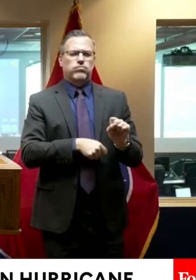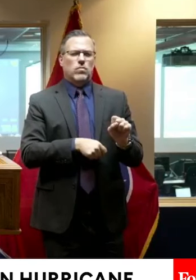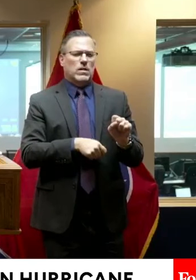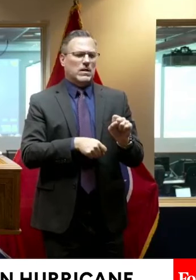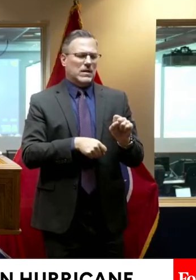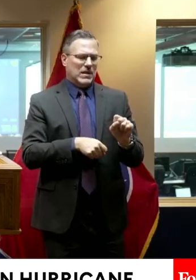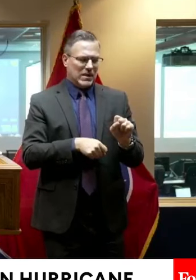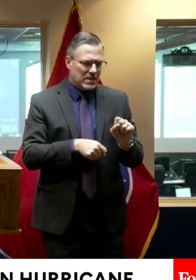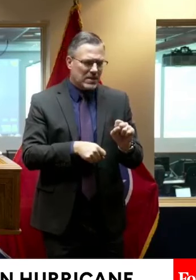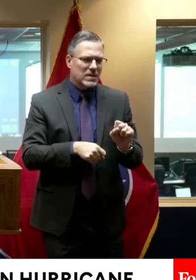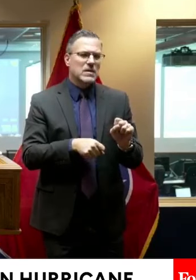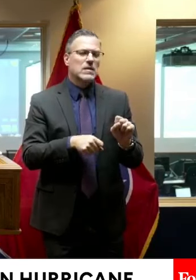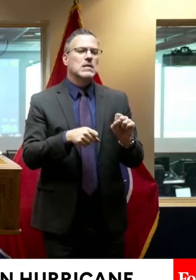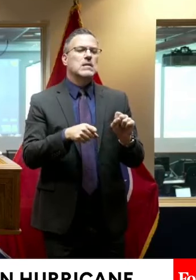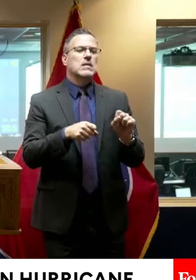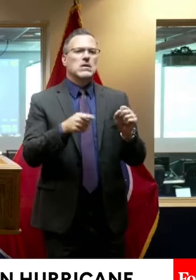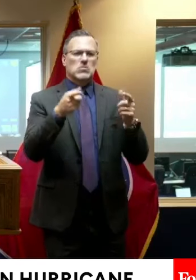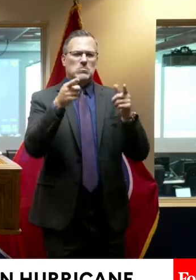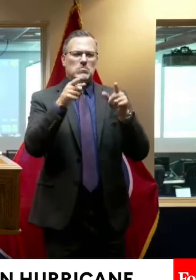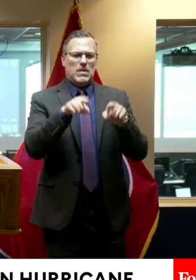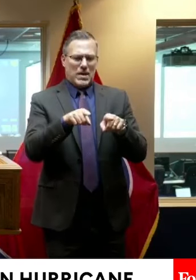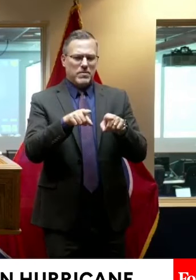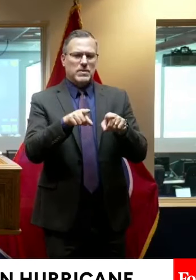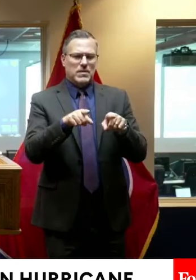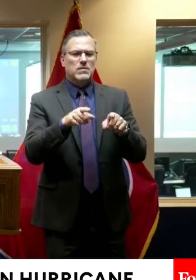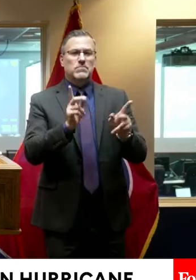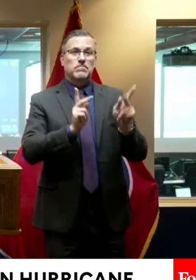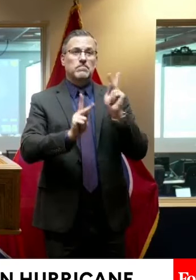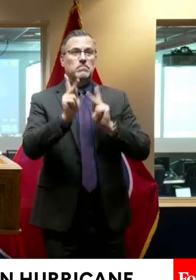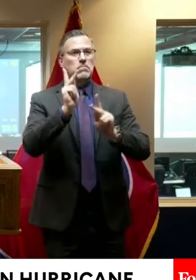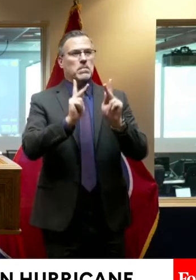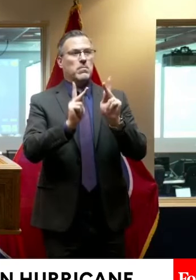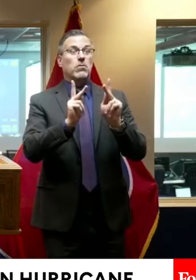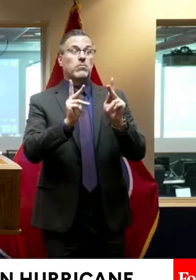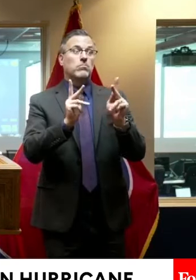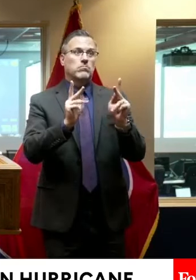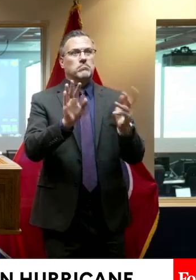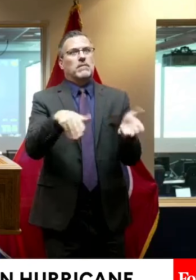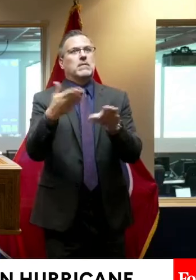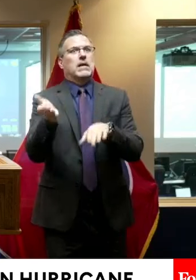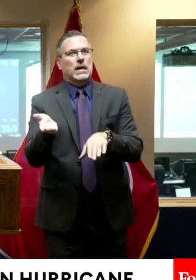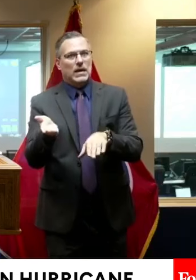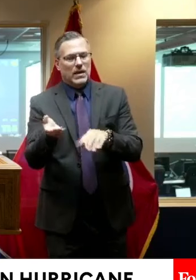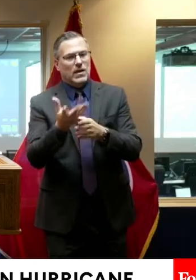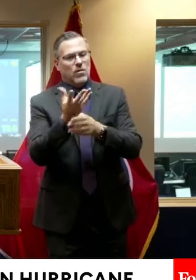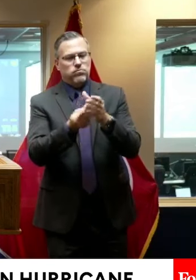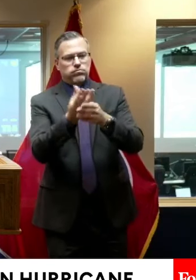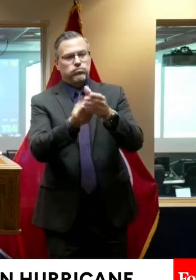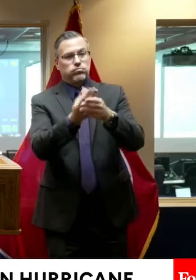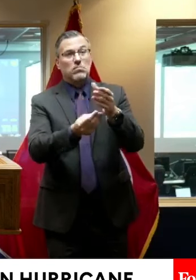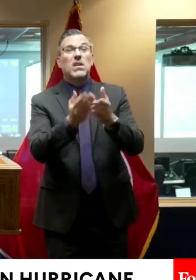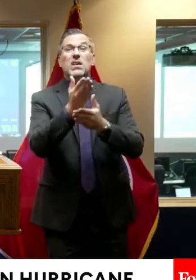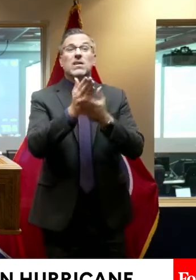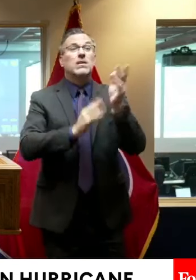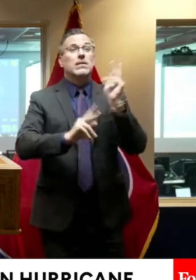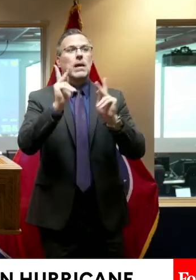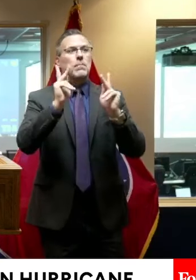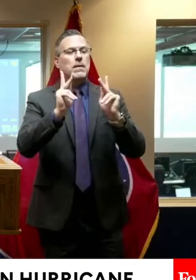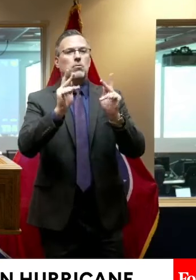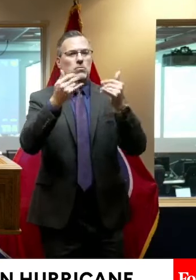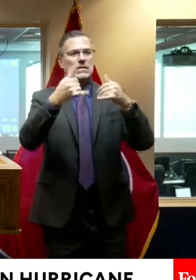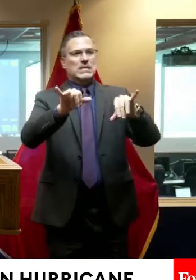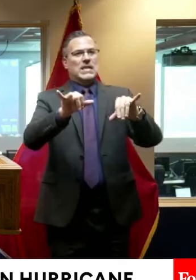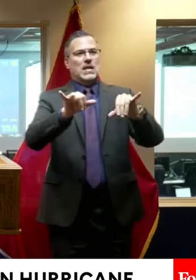fact patterns around this incident is that people have lost their lives in this, and that there are still missing. There are some still missing,